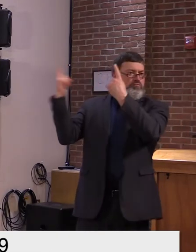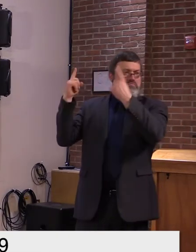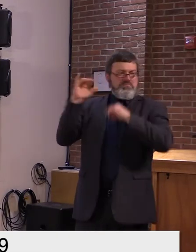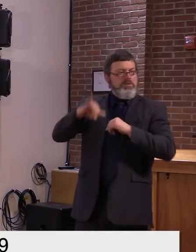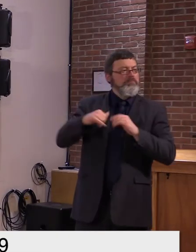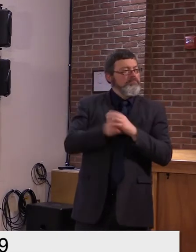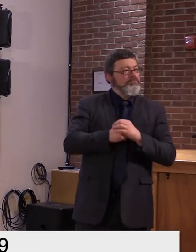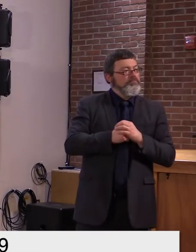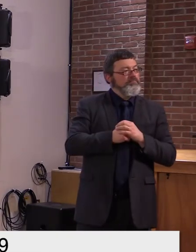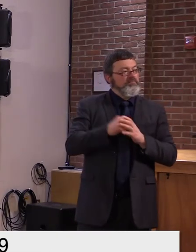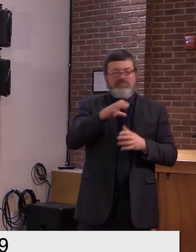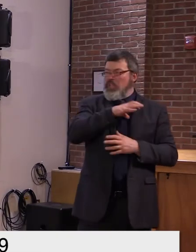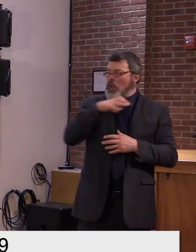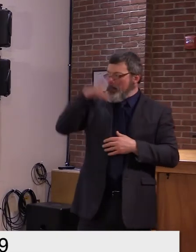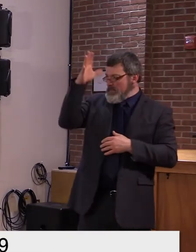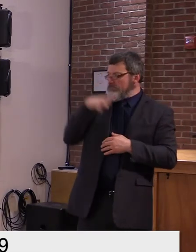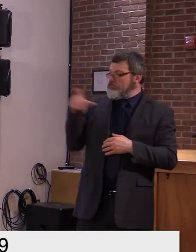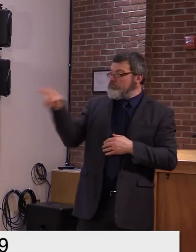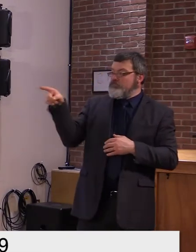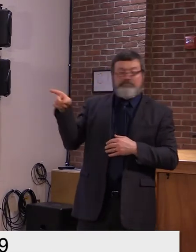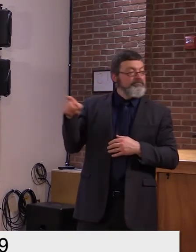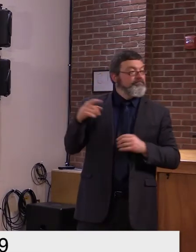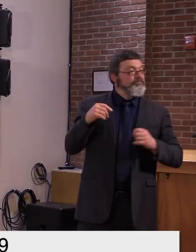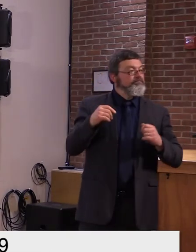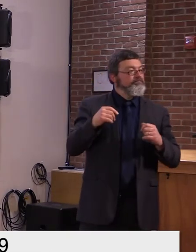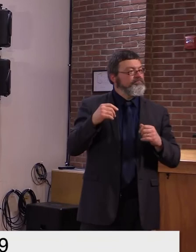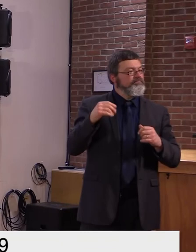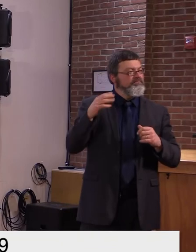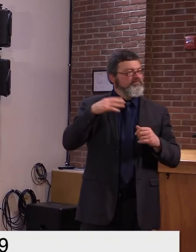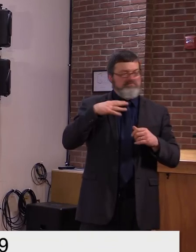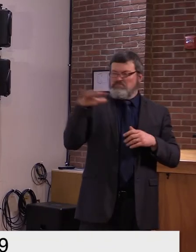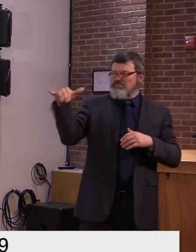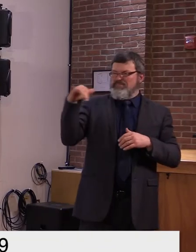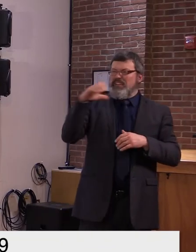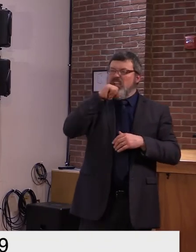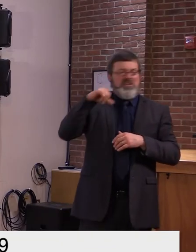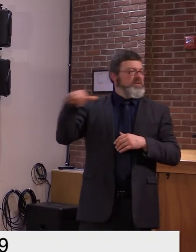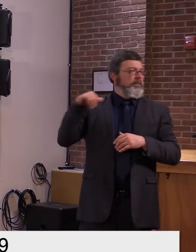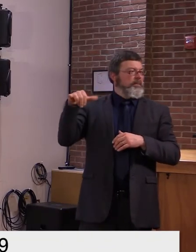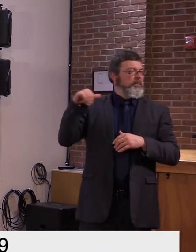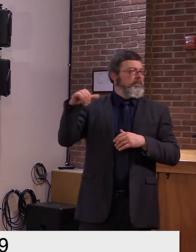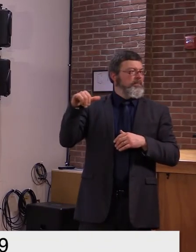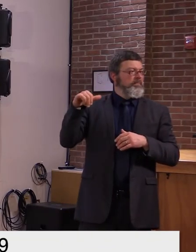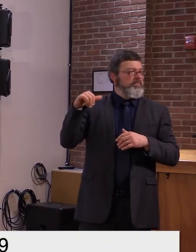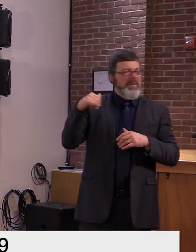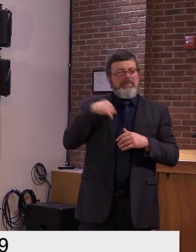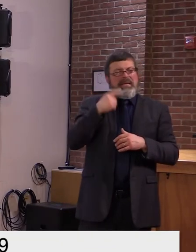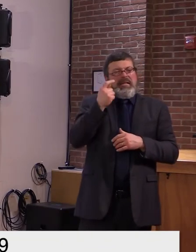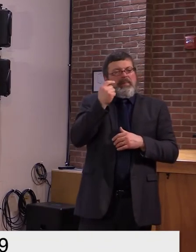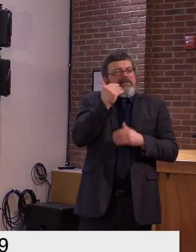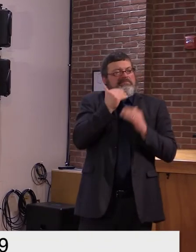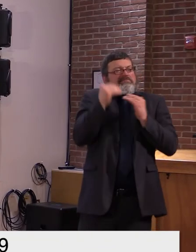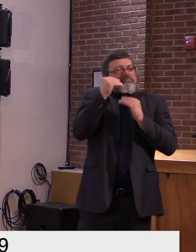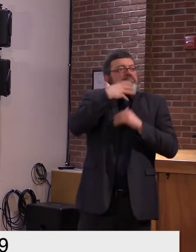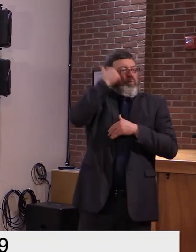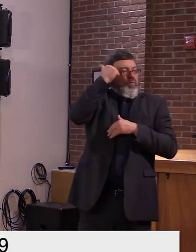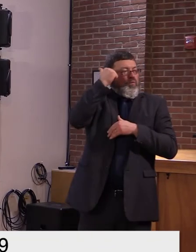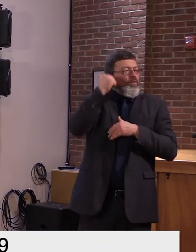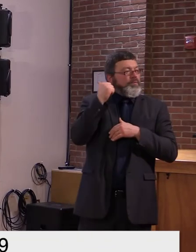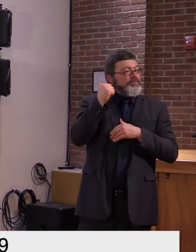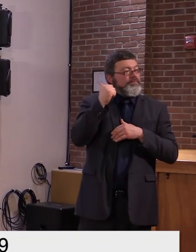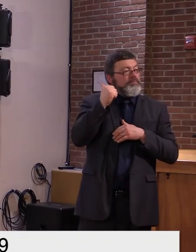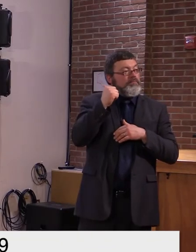Congressman, we're about the same age. I might be a couple years older than you. But all my life, I've